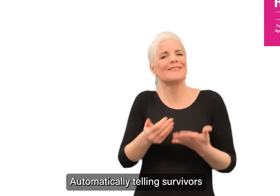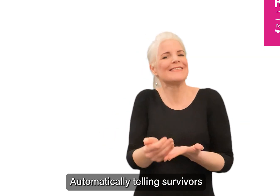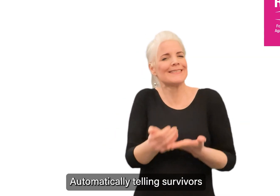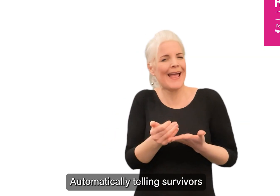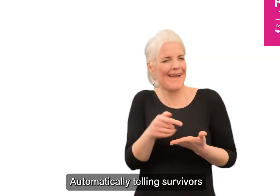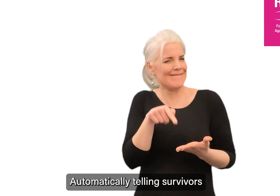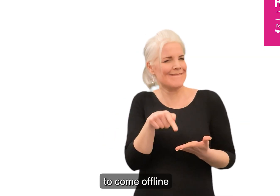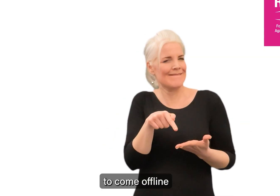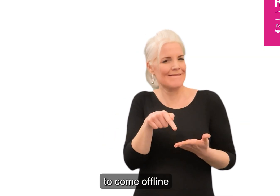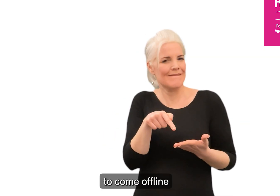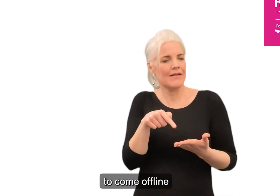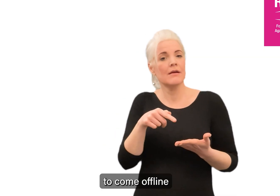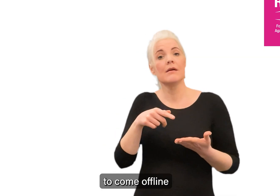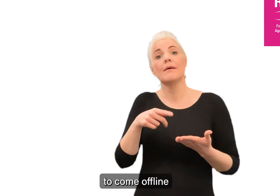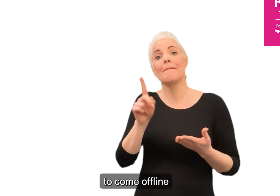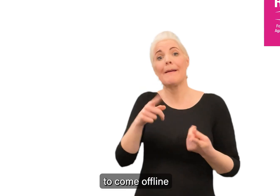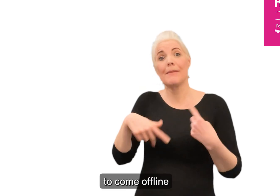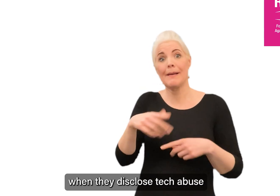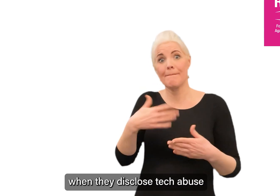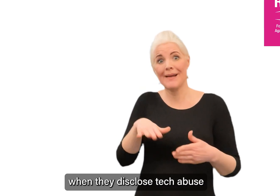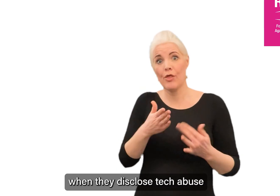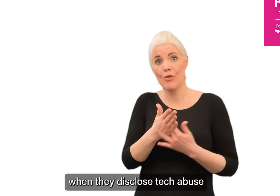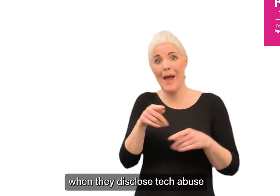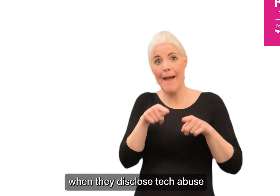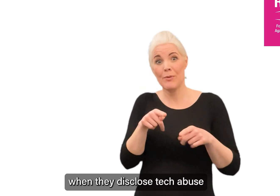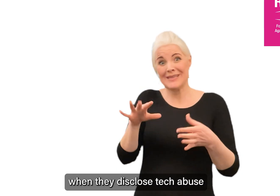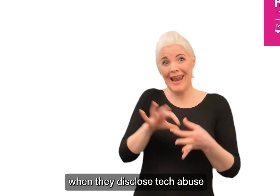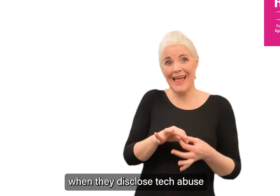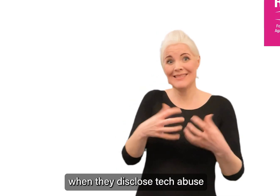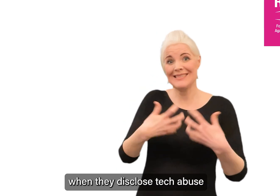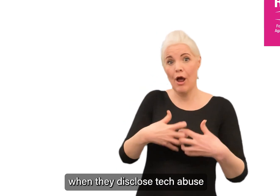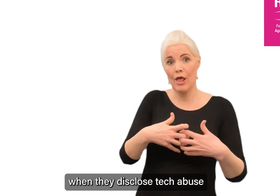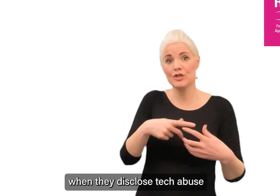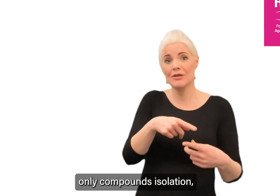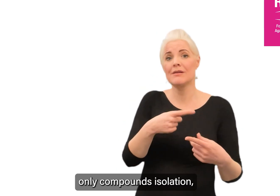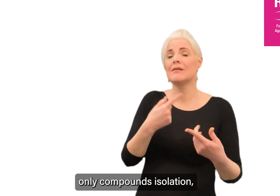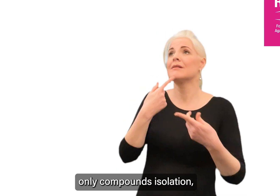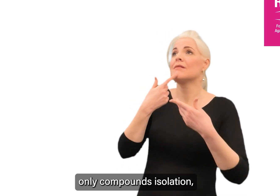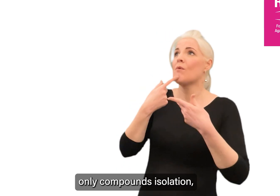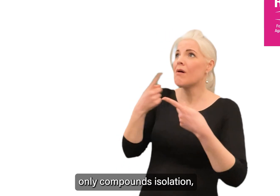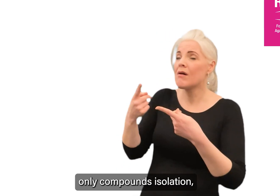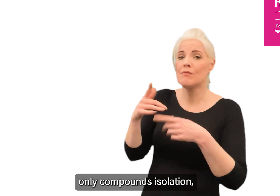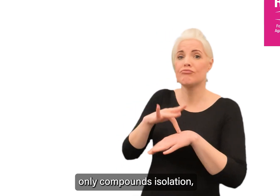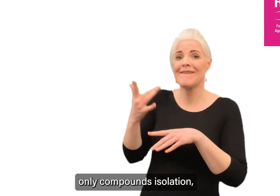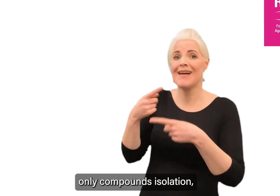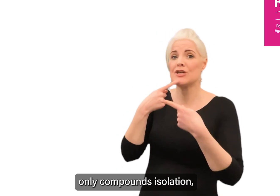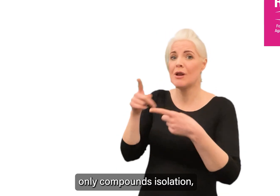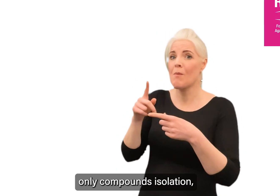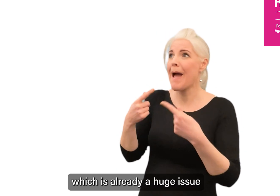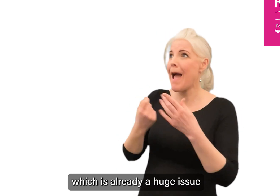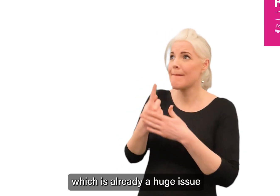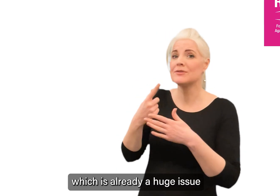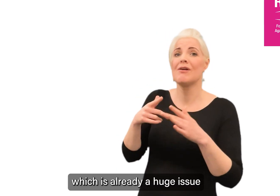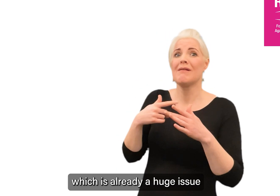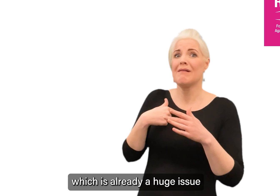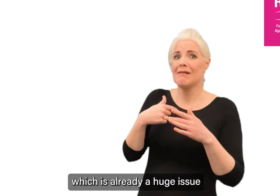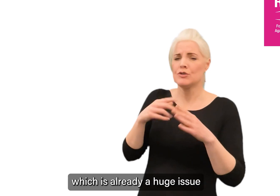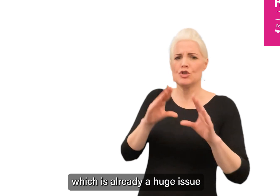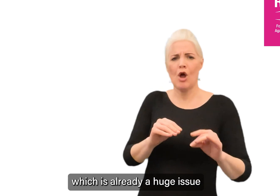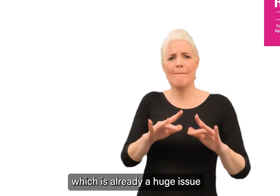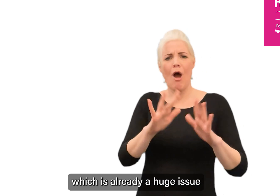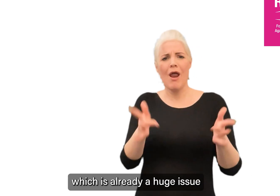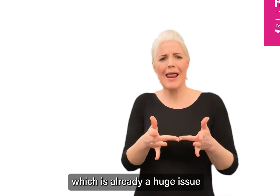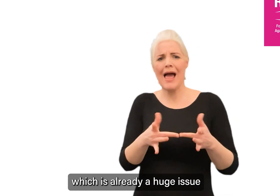Automatically telling survivors to come offline when they disclose tech abuse only compounds isolation, which is